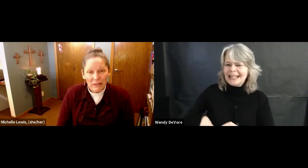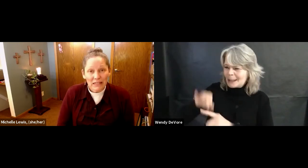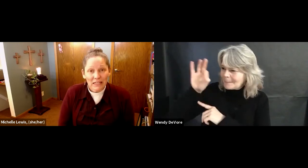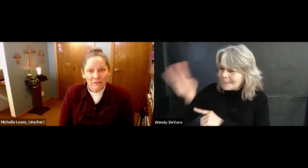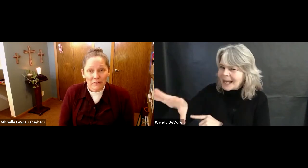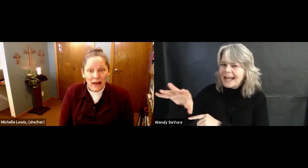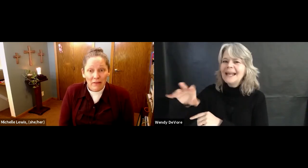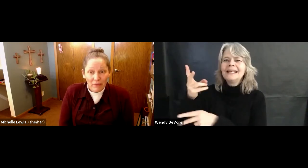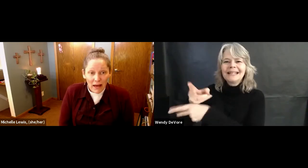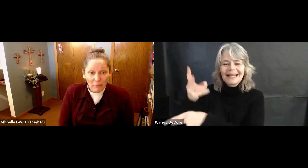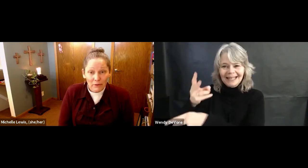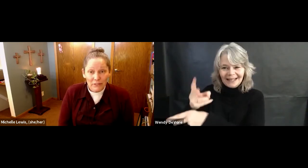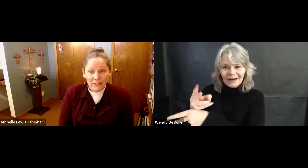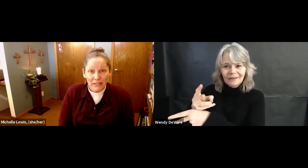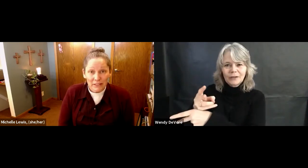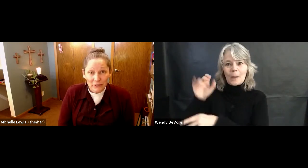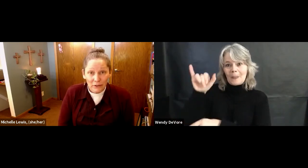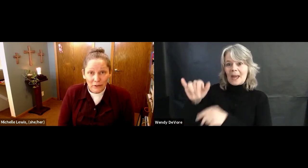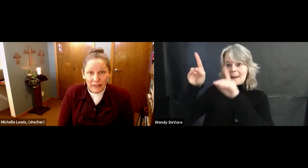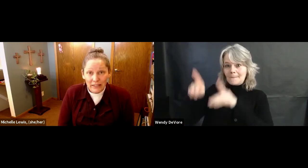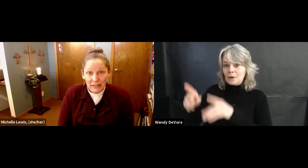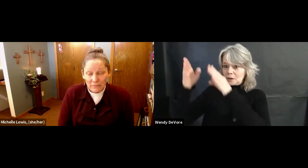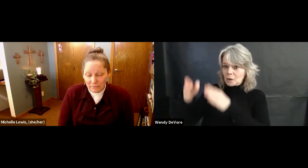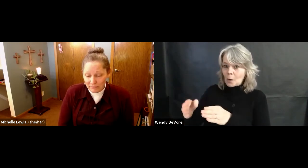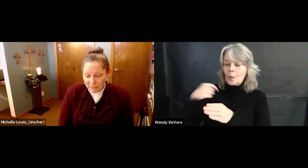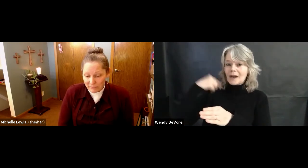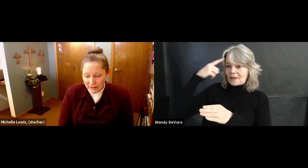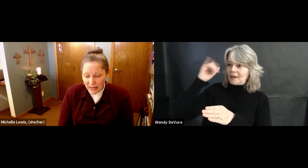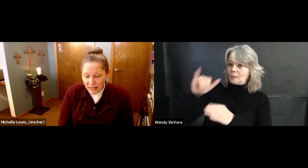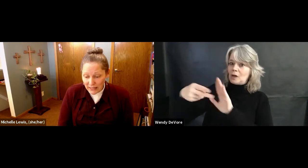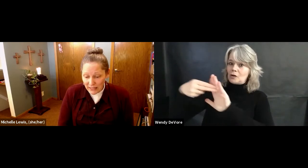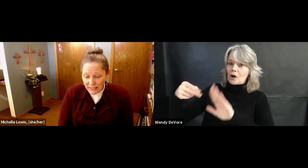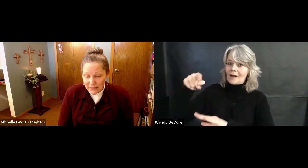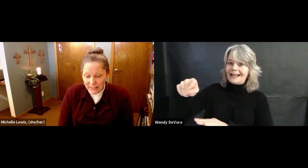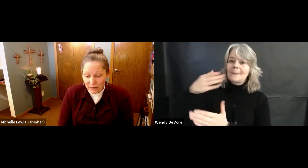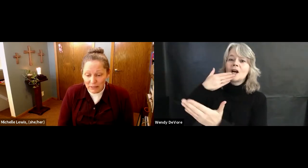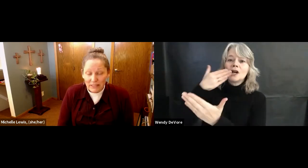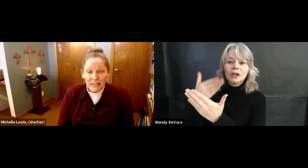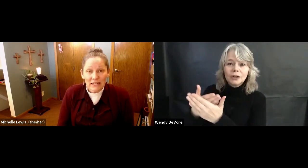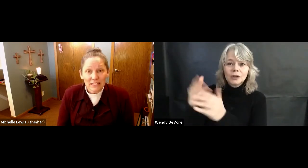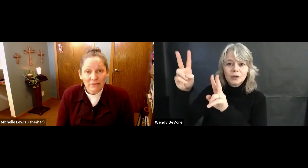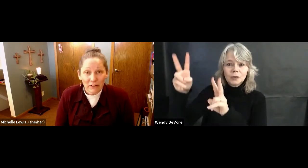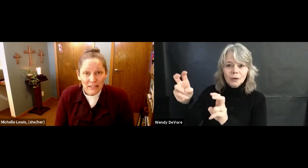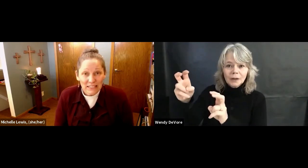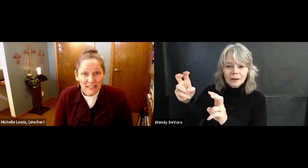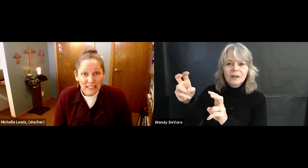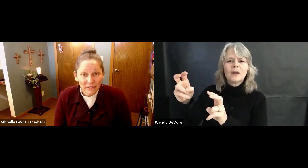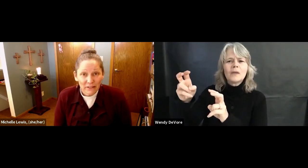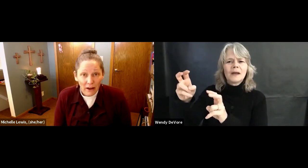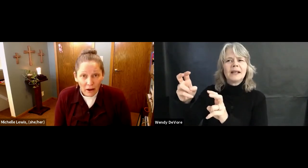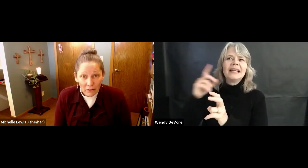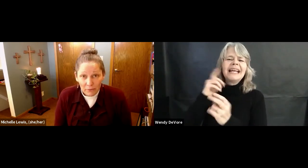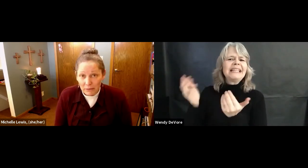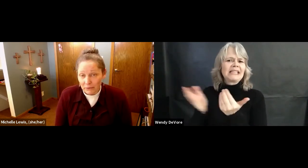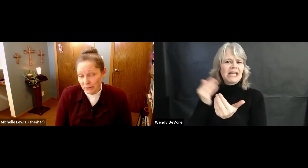When we think of that person as good, then it can be easy for us to think of